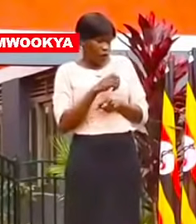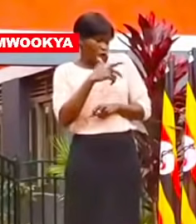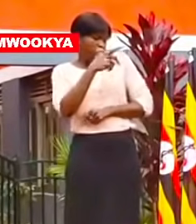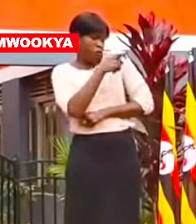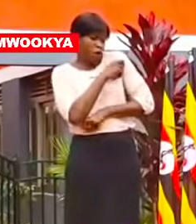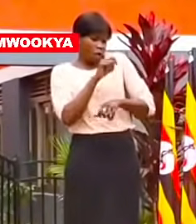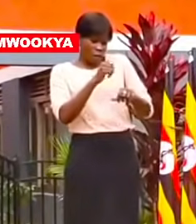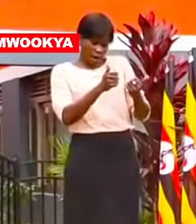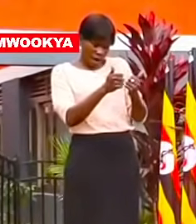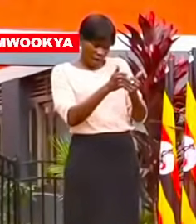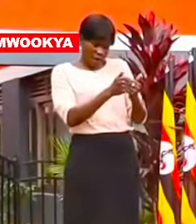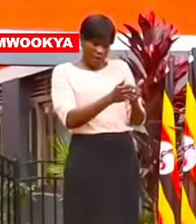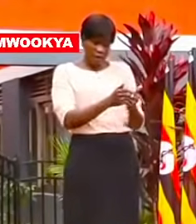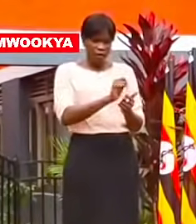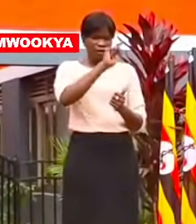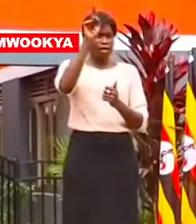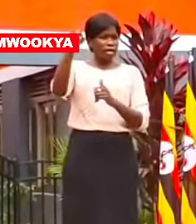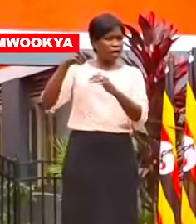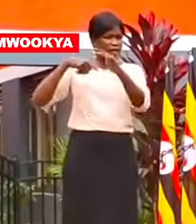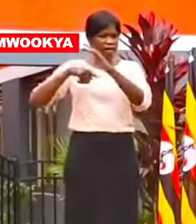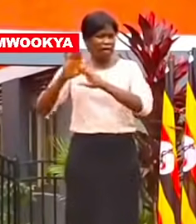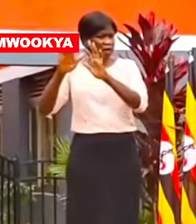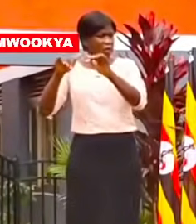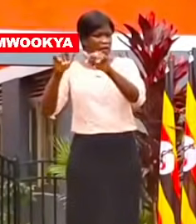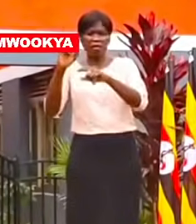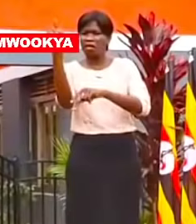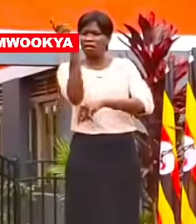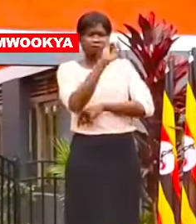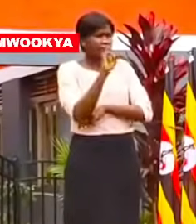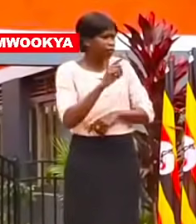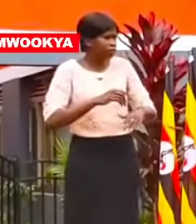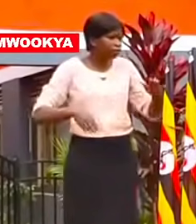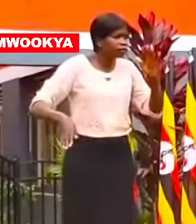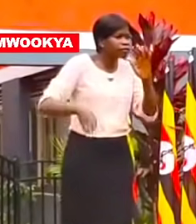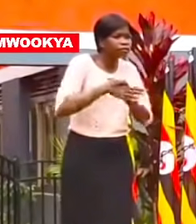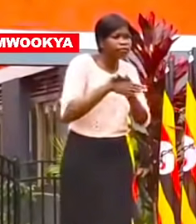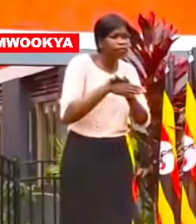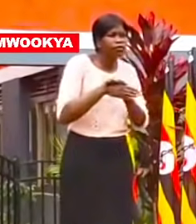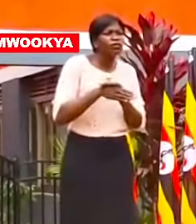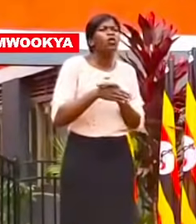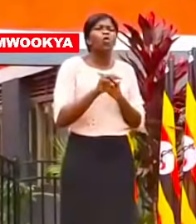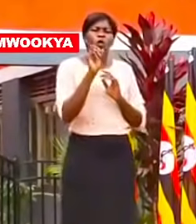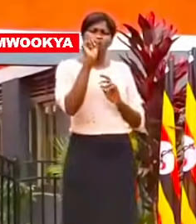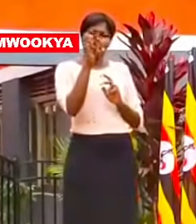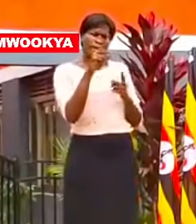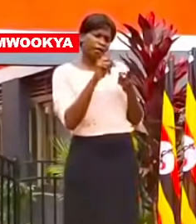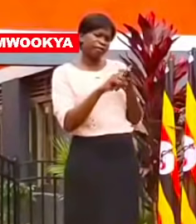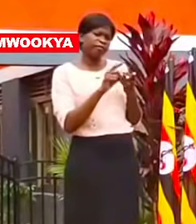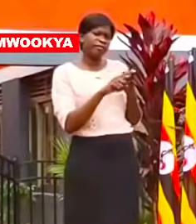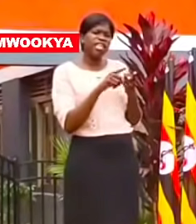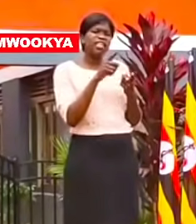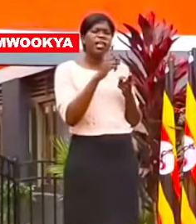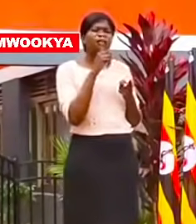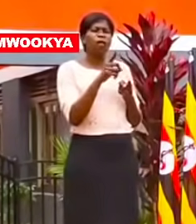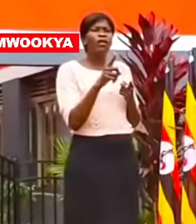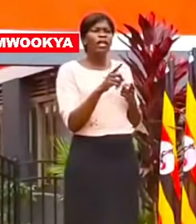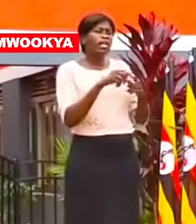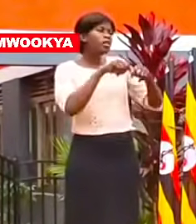abatannagemebwa akawuka ka COVID tebajja kukkirizibwa mu Paalamenti okusookera ddala ekiragiro ekyo kimenya amateeka.